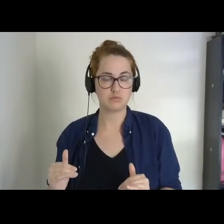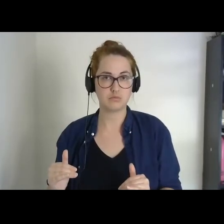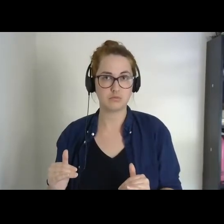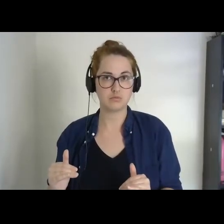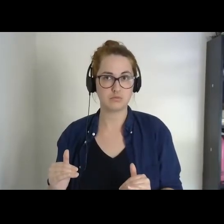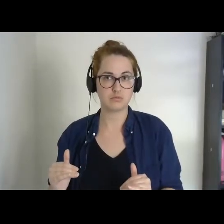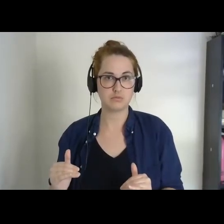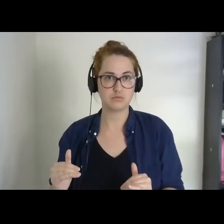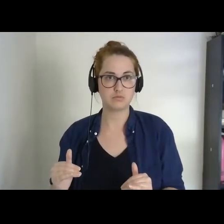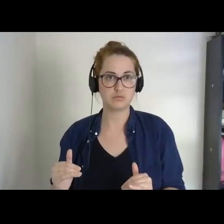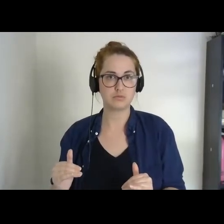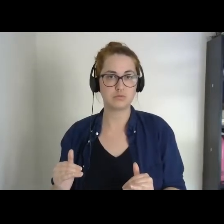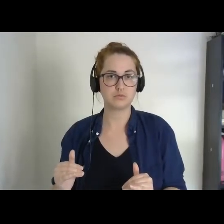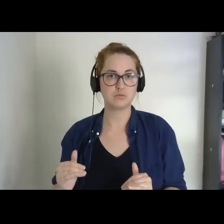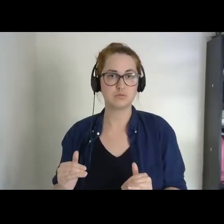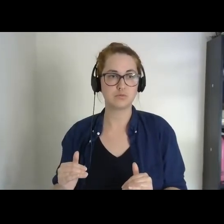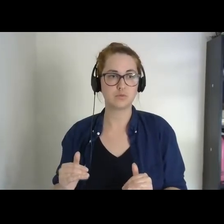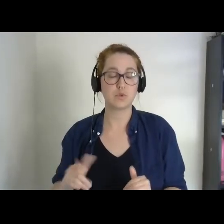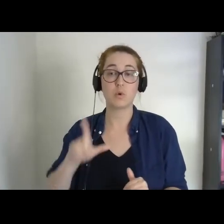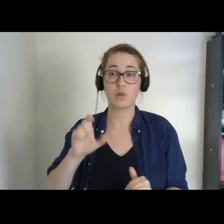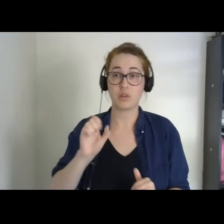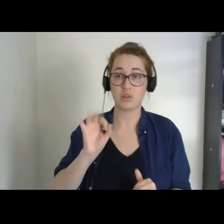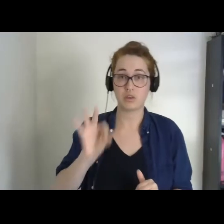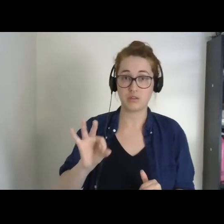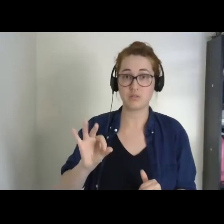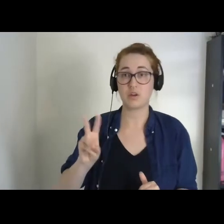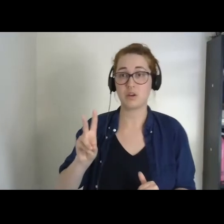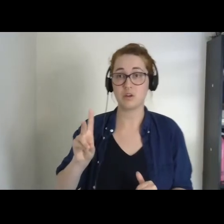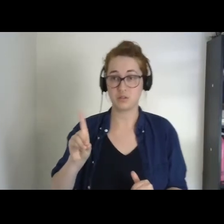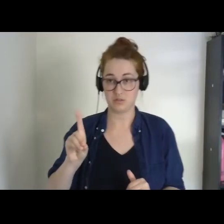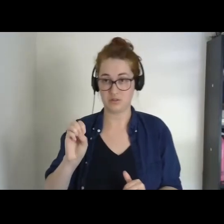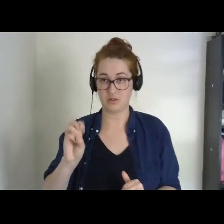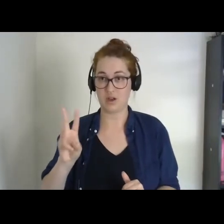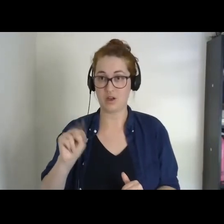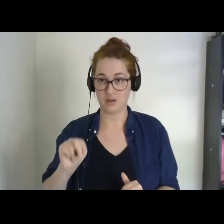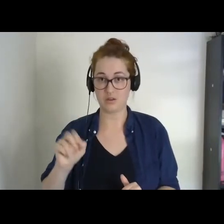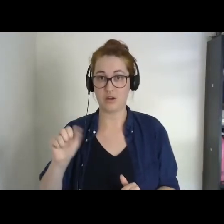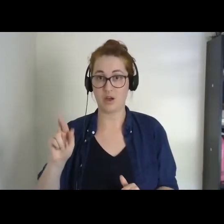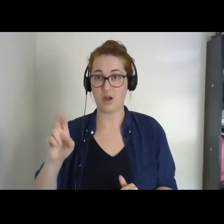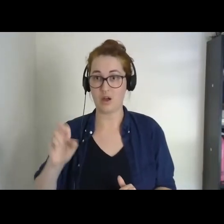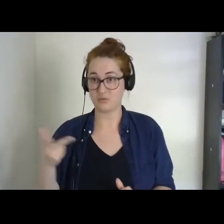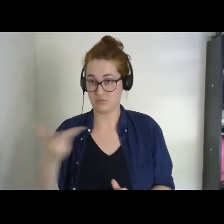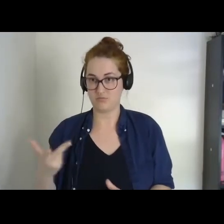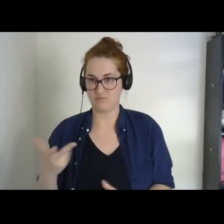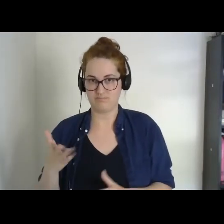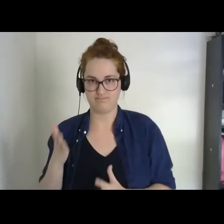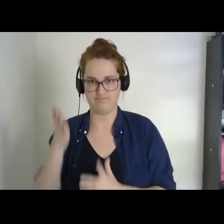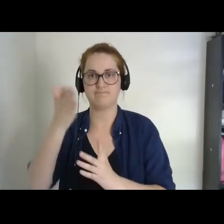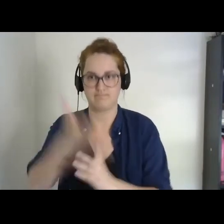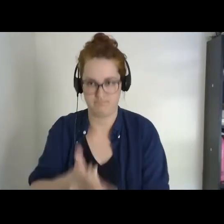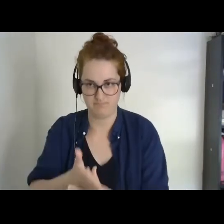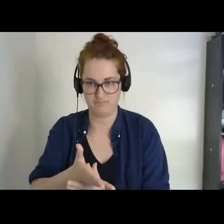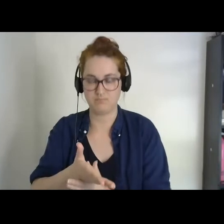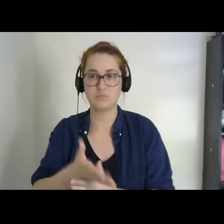So a coalition of Leaf, Dawn, and Arch intervened in this case to provide an